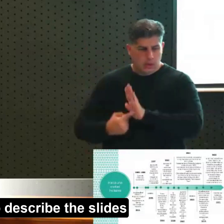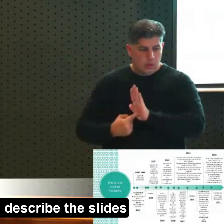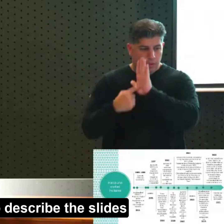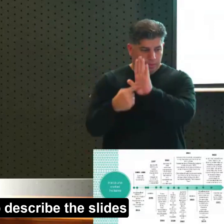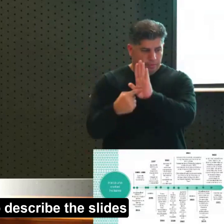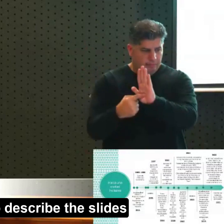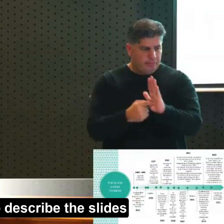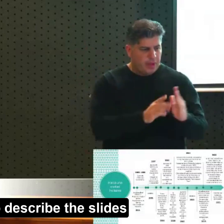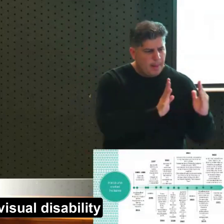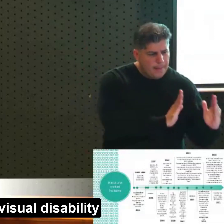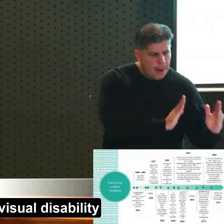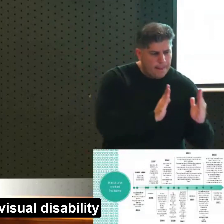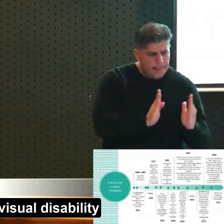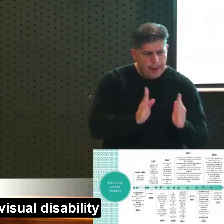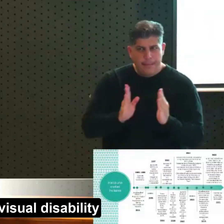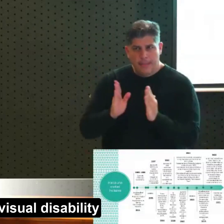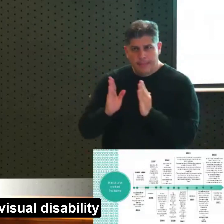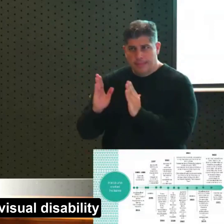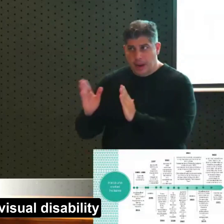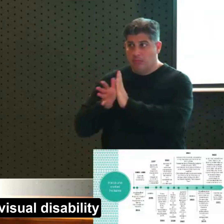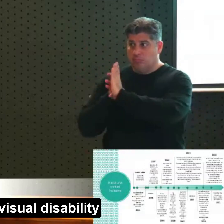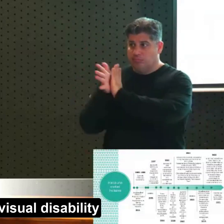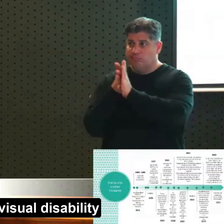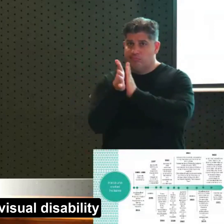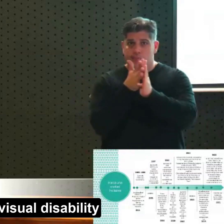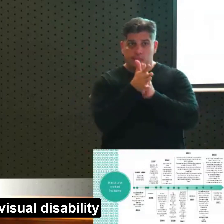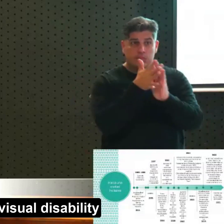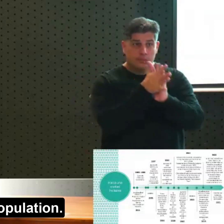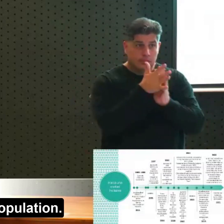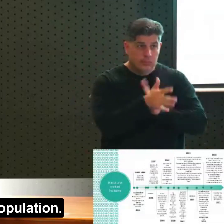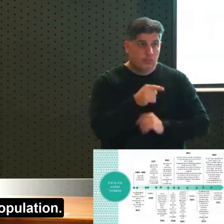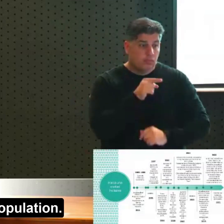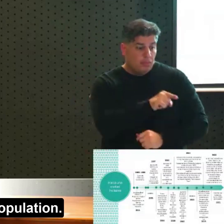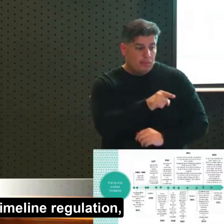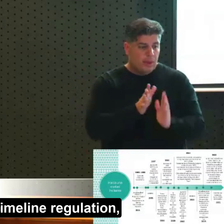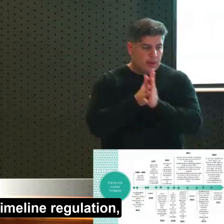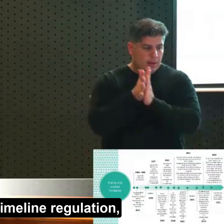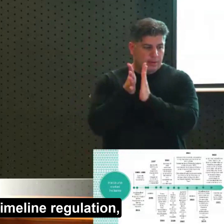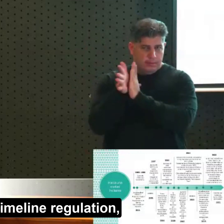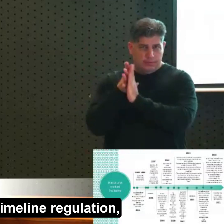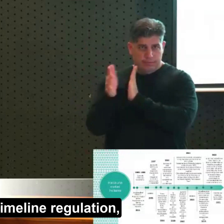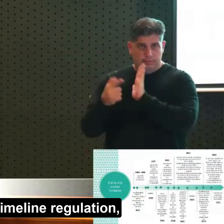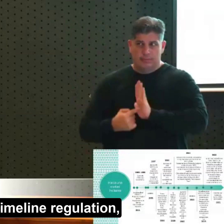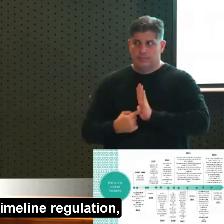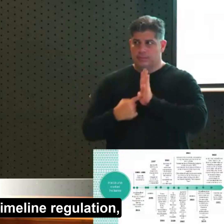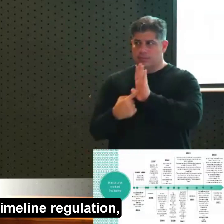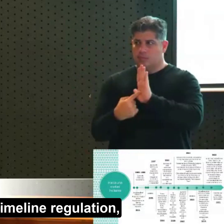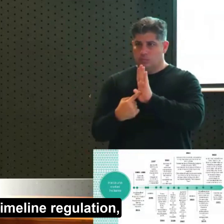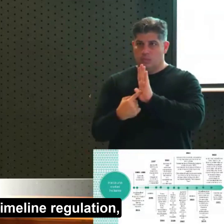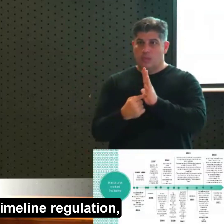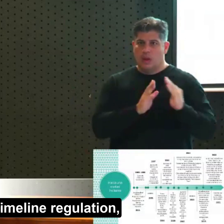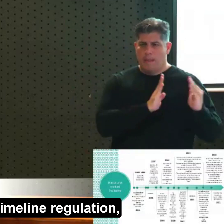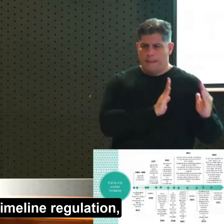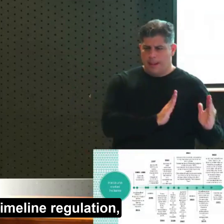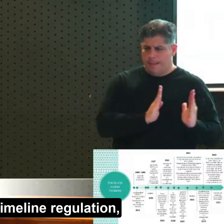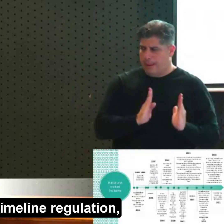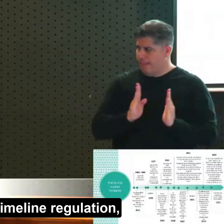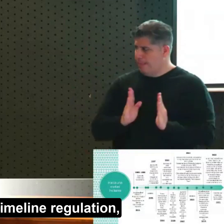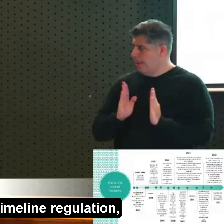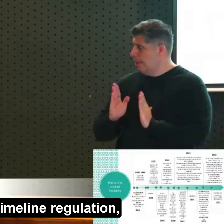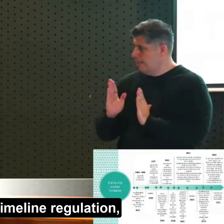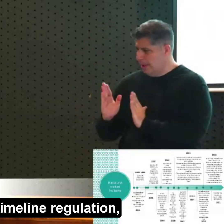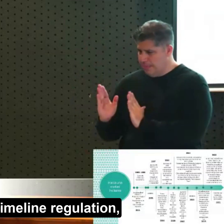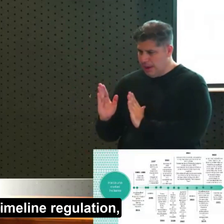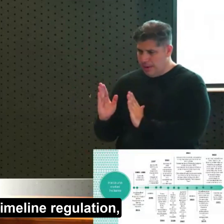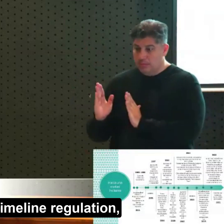I'm going to describe the slides for the visual disability population. We find a timeline